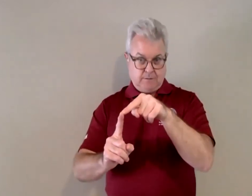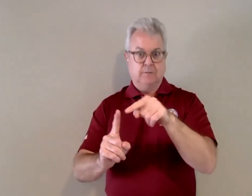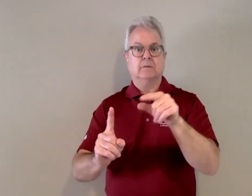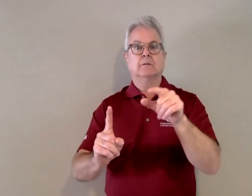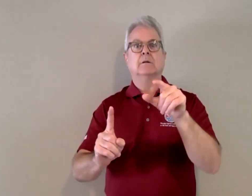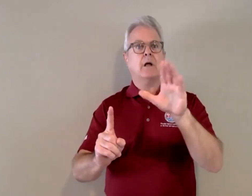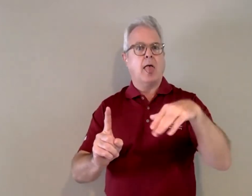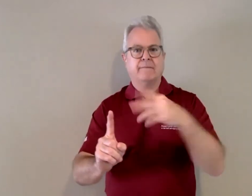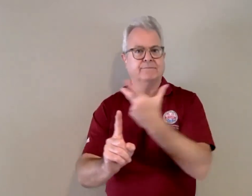end up in the hospital,